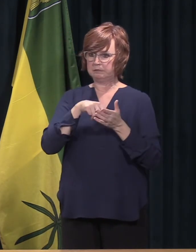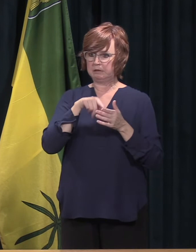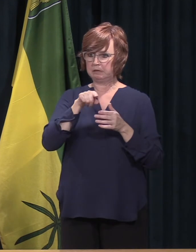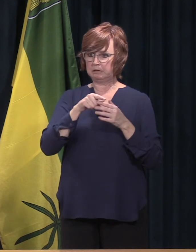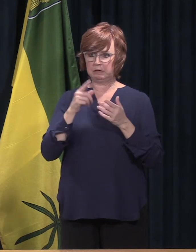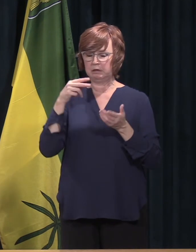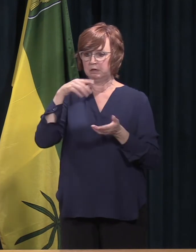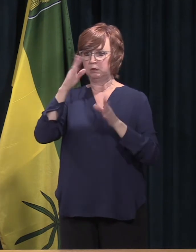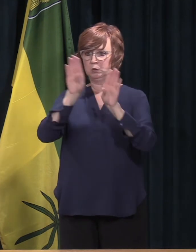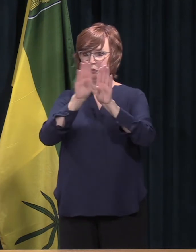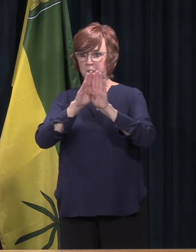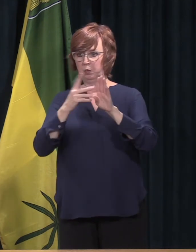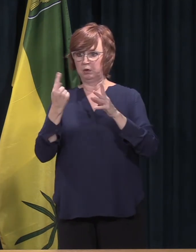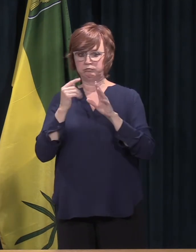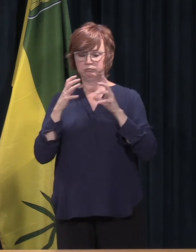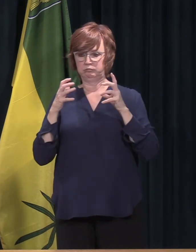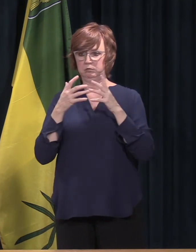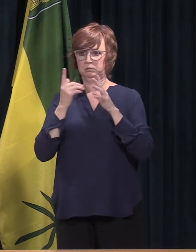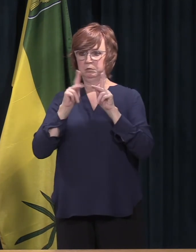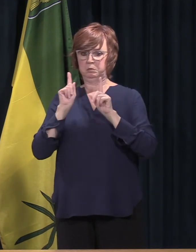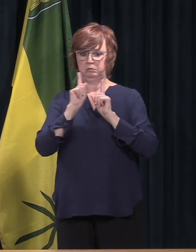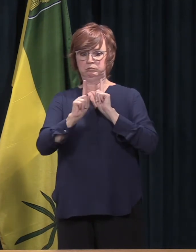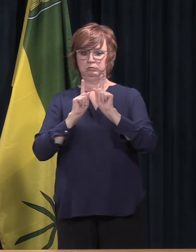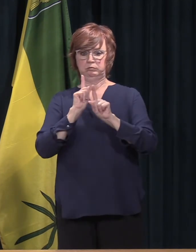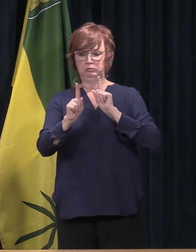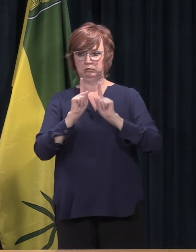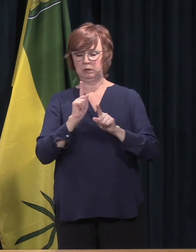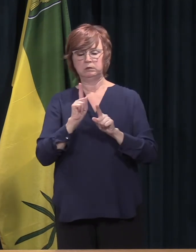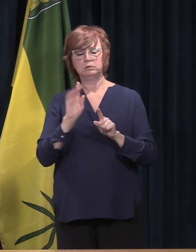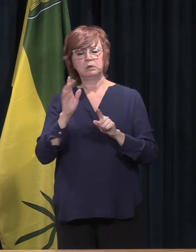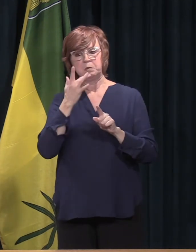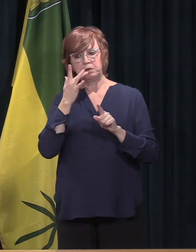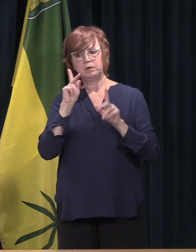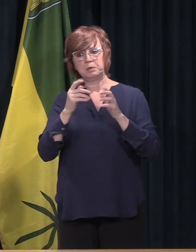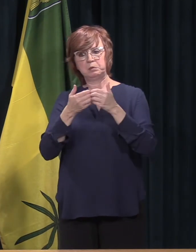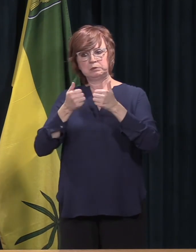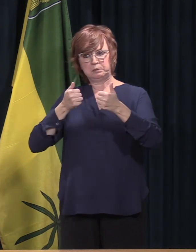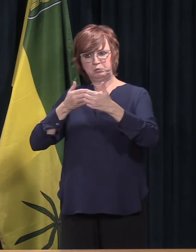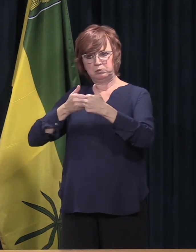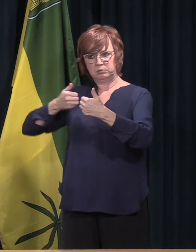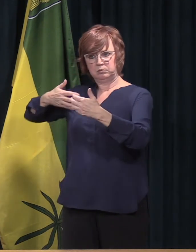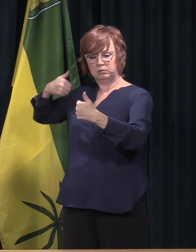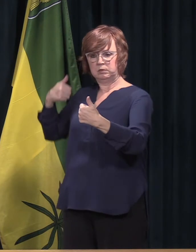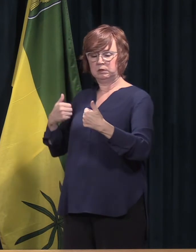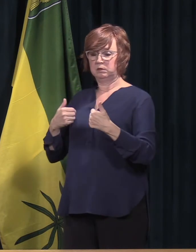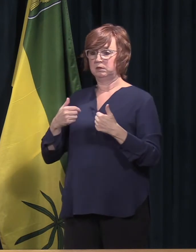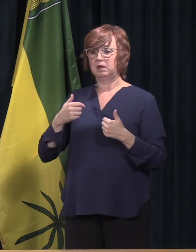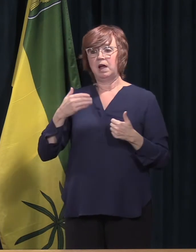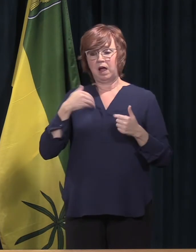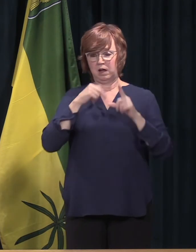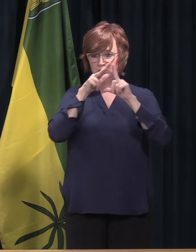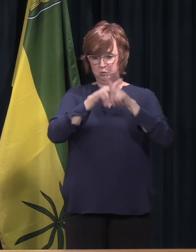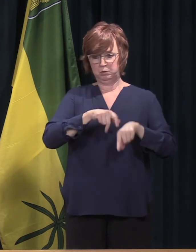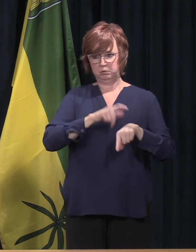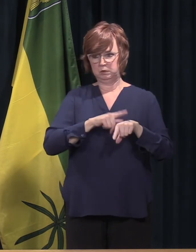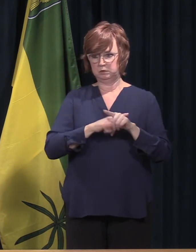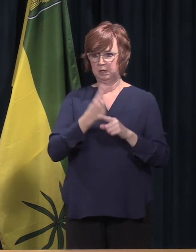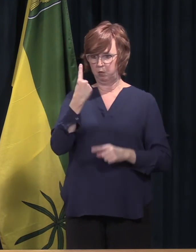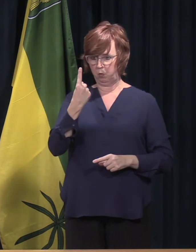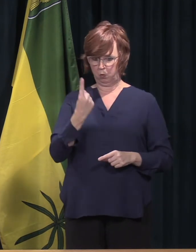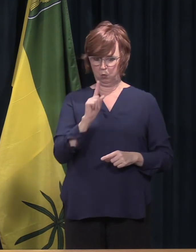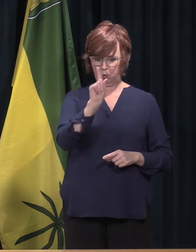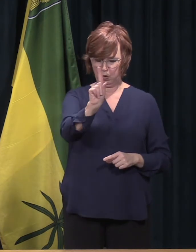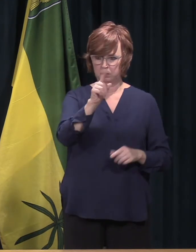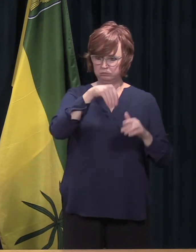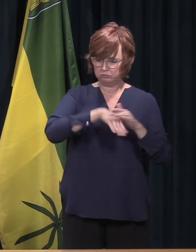in. The referral is made in a way that you have a fixed time at which you go, where there's no one else there, and they're